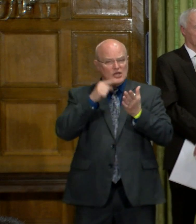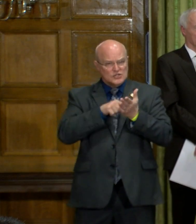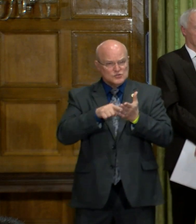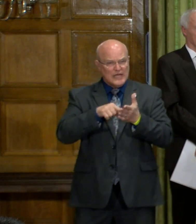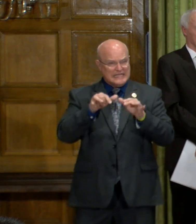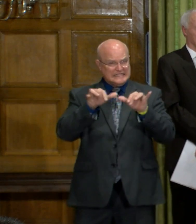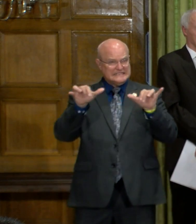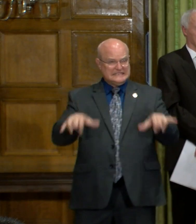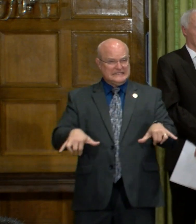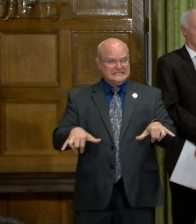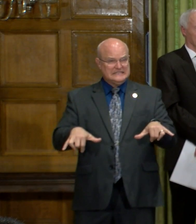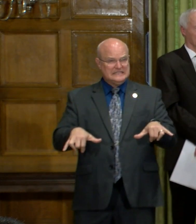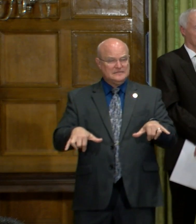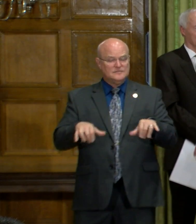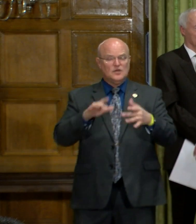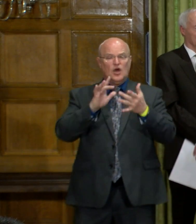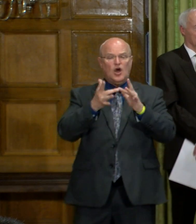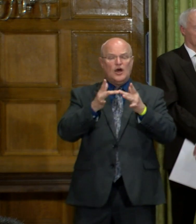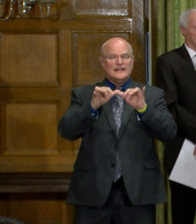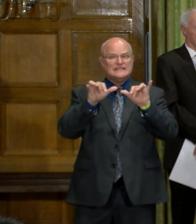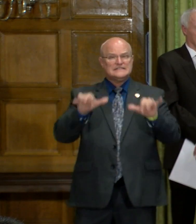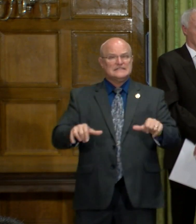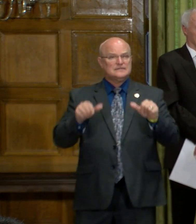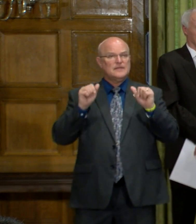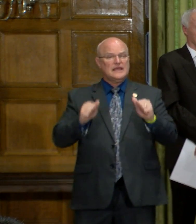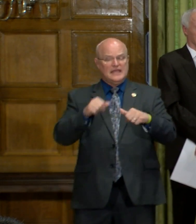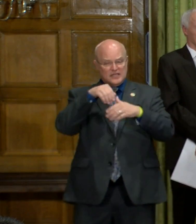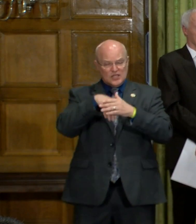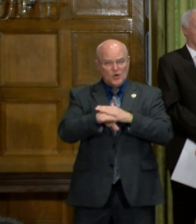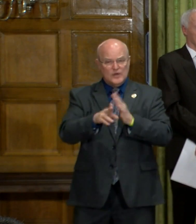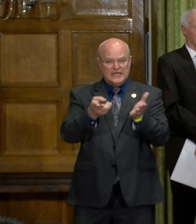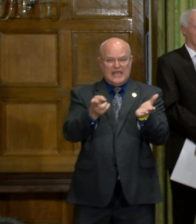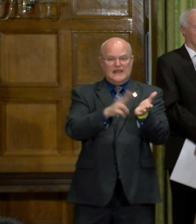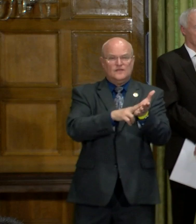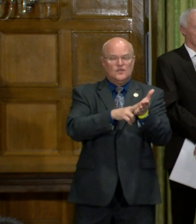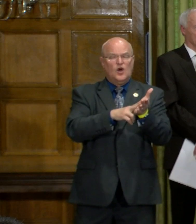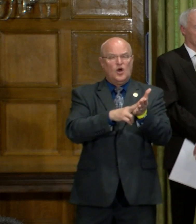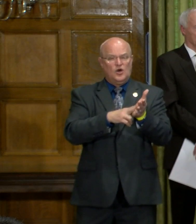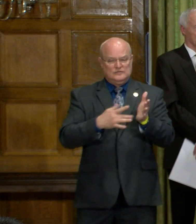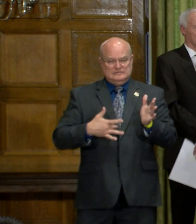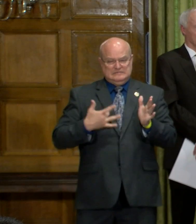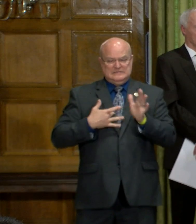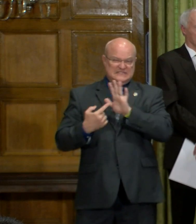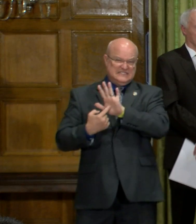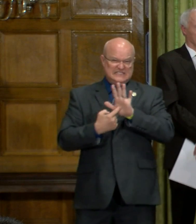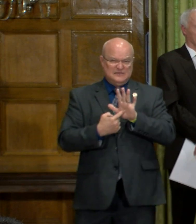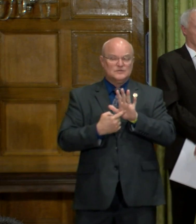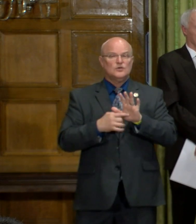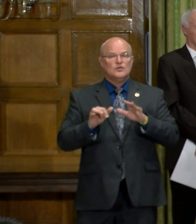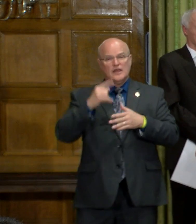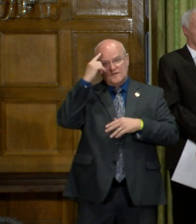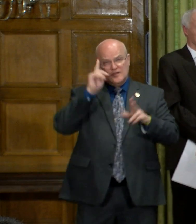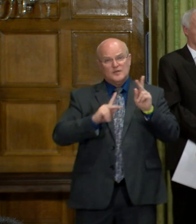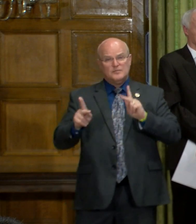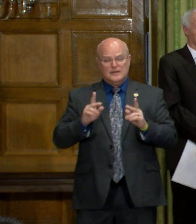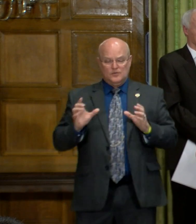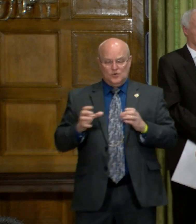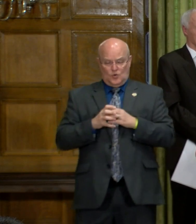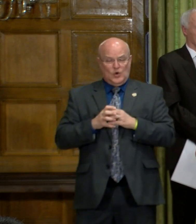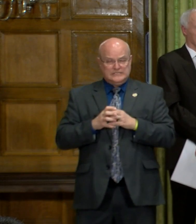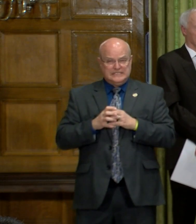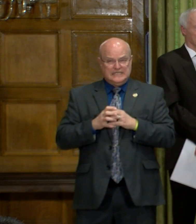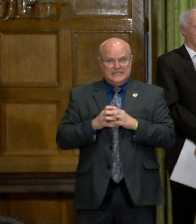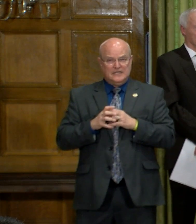tracking system, an online system where they can go in and log their symptoms. We do that for the people who are